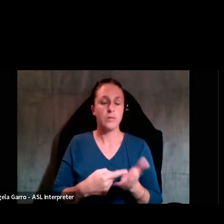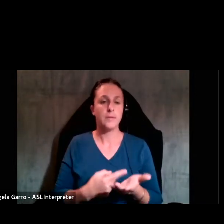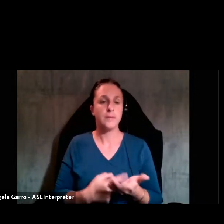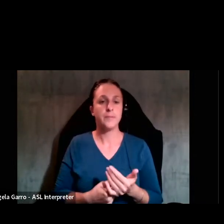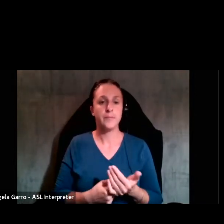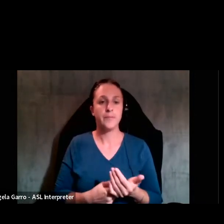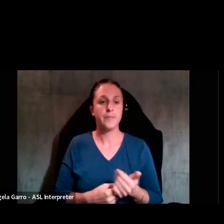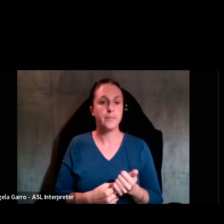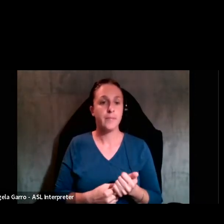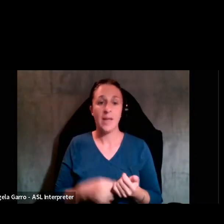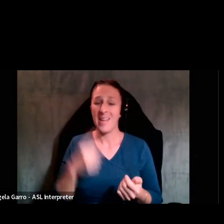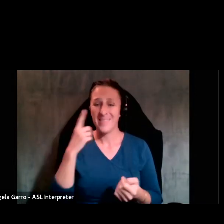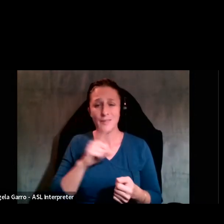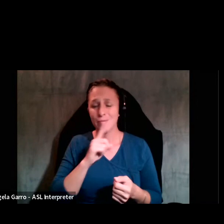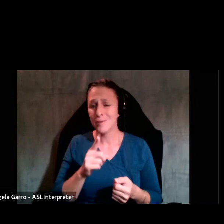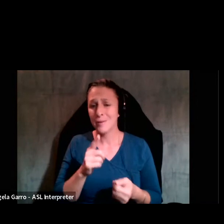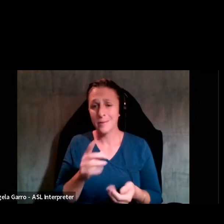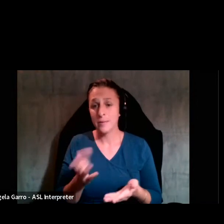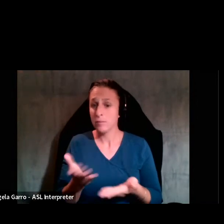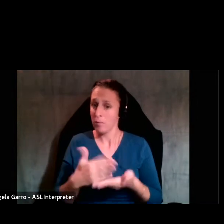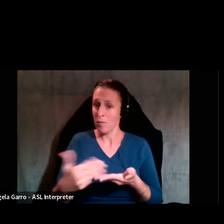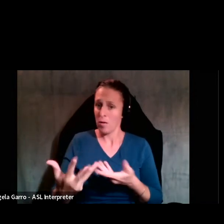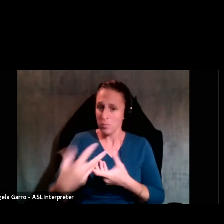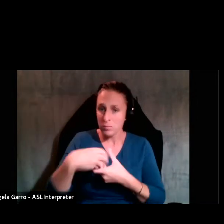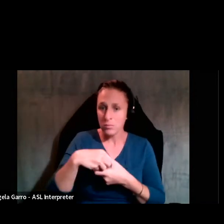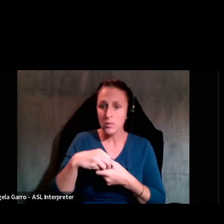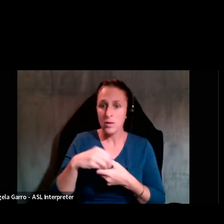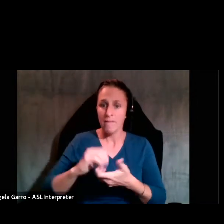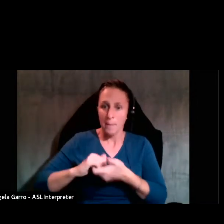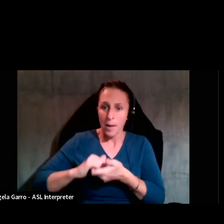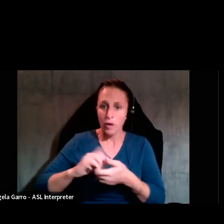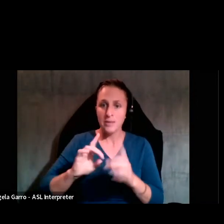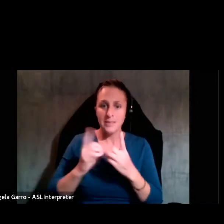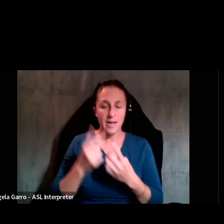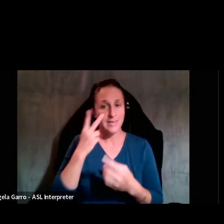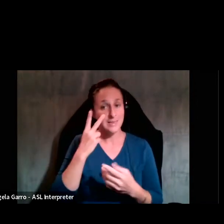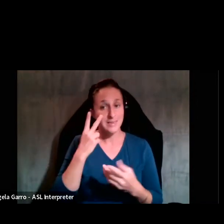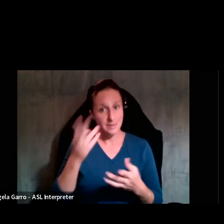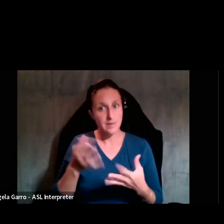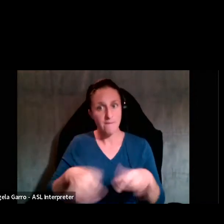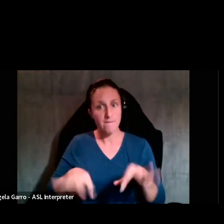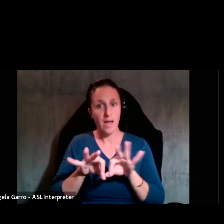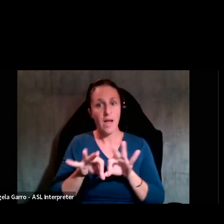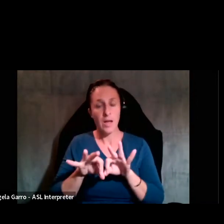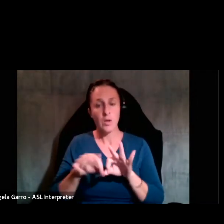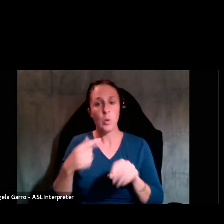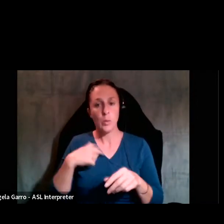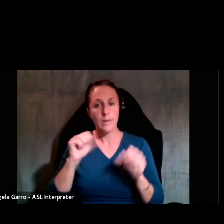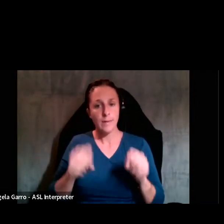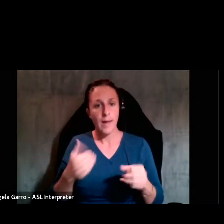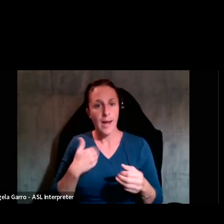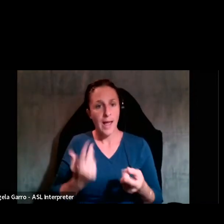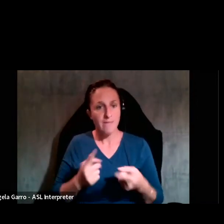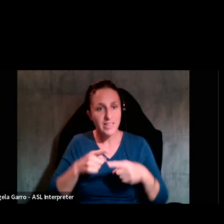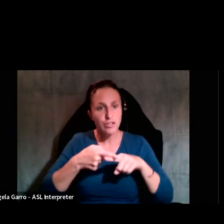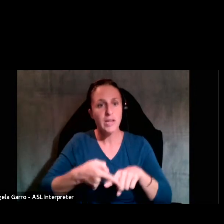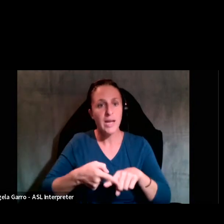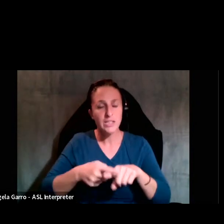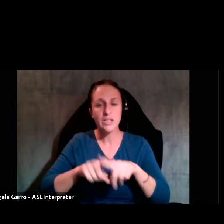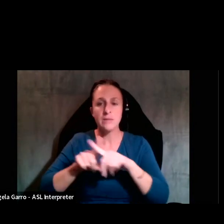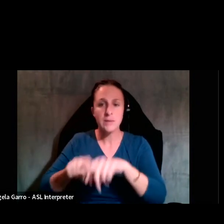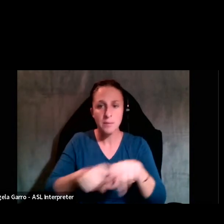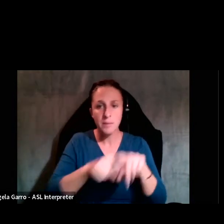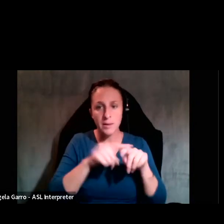being part of a partner district. I see the value in how we can have that intersectionality and the interdependence and working